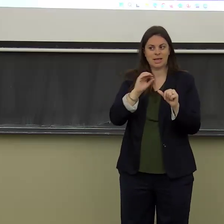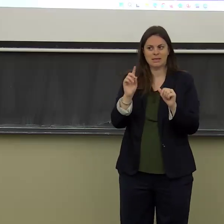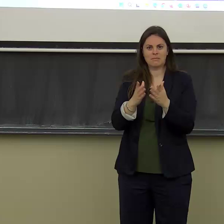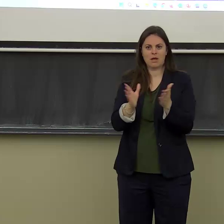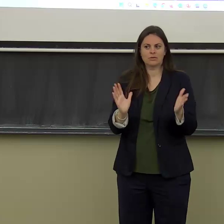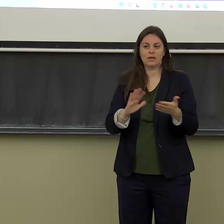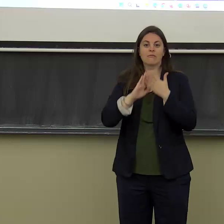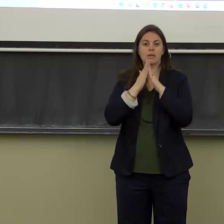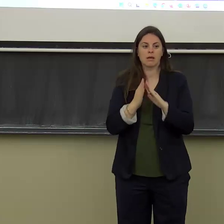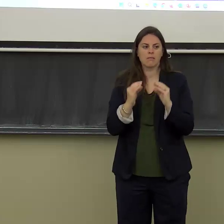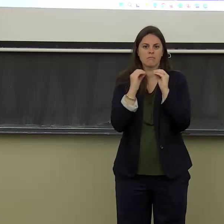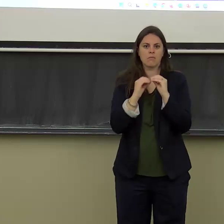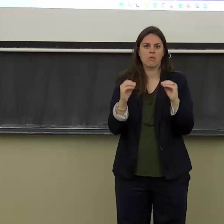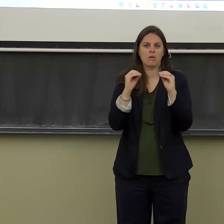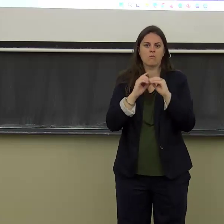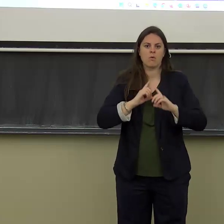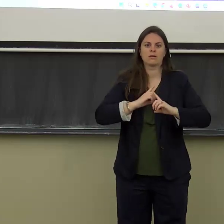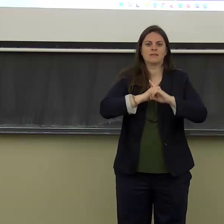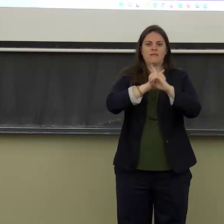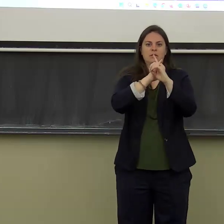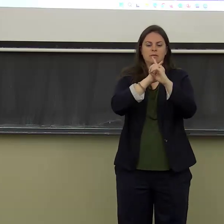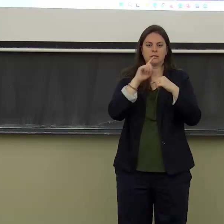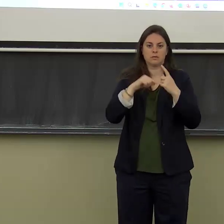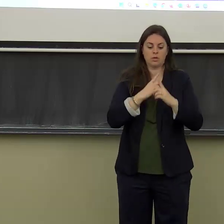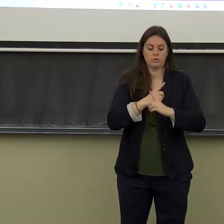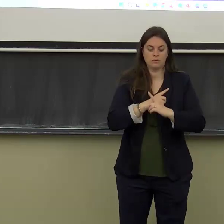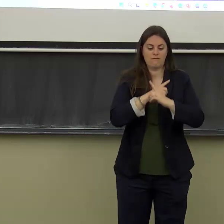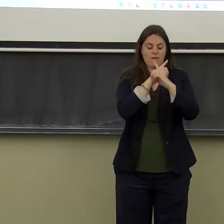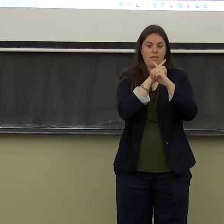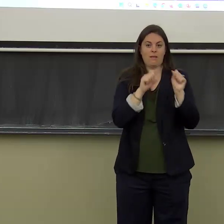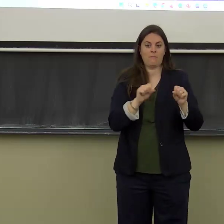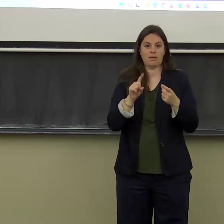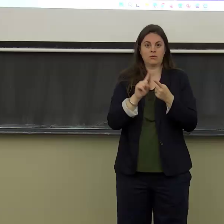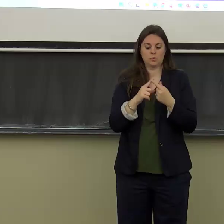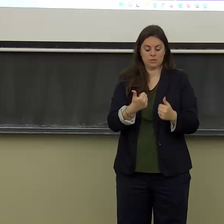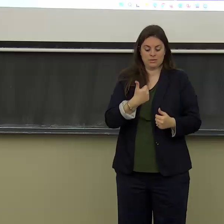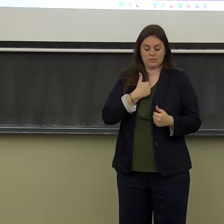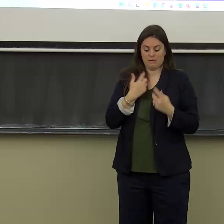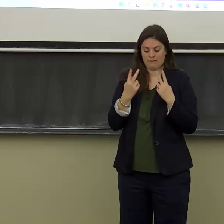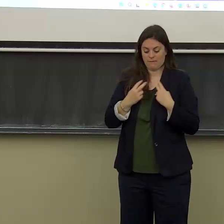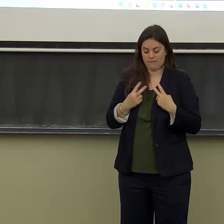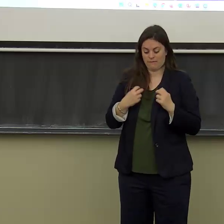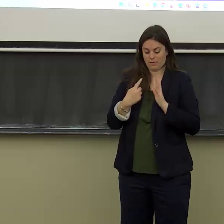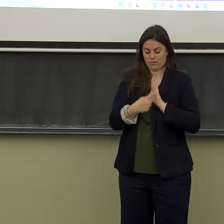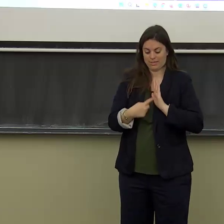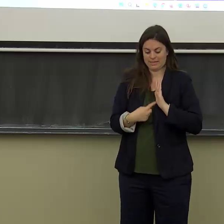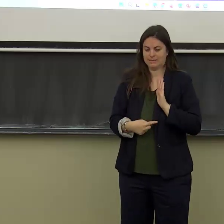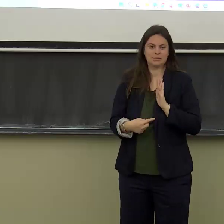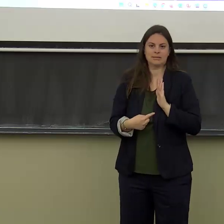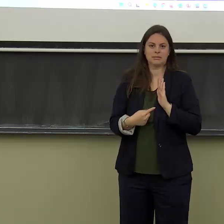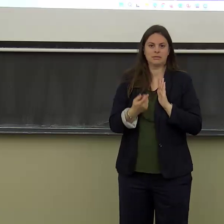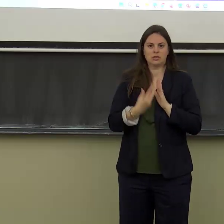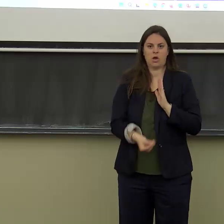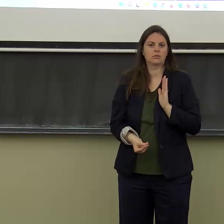become defensive. And when you defend, you lose self-critique. And that's when you reduce and